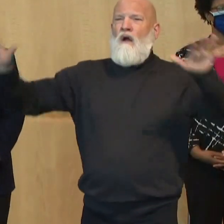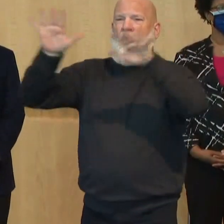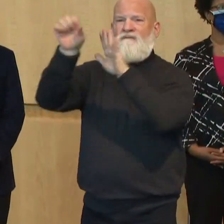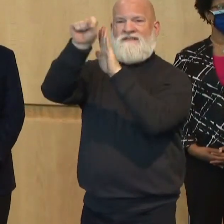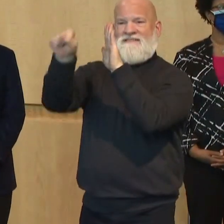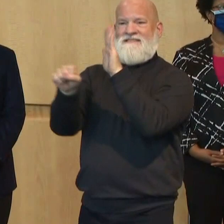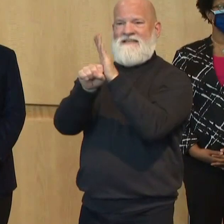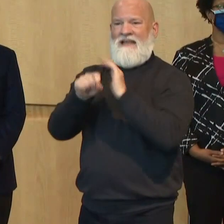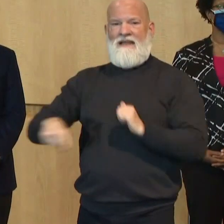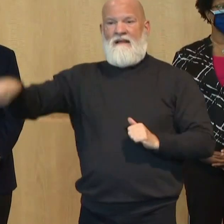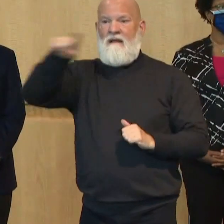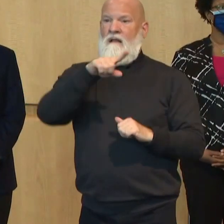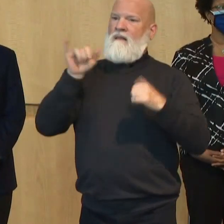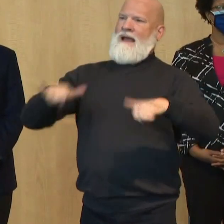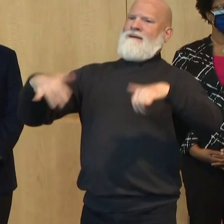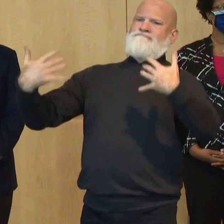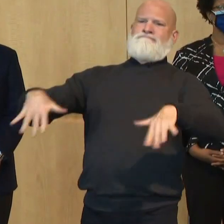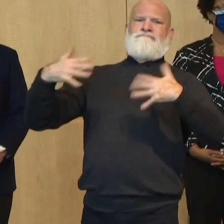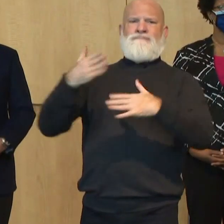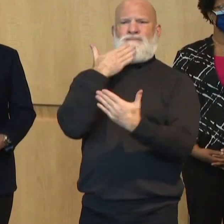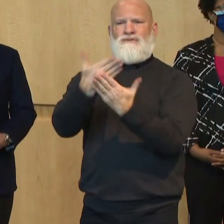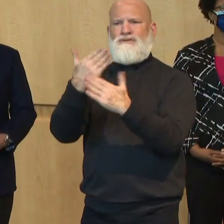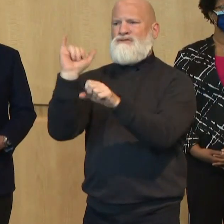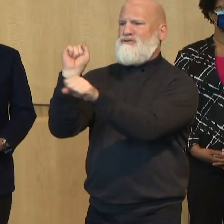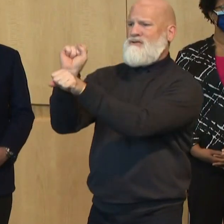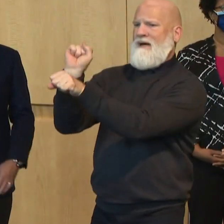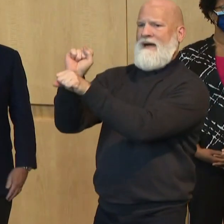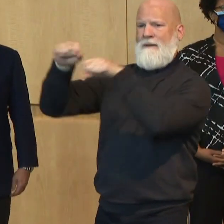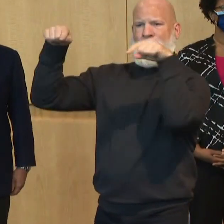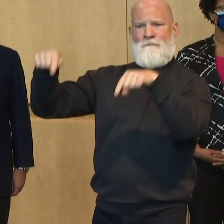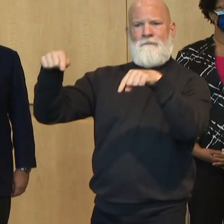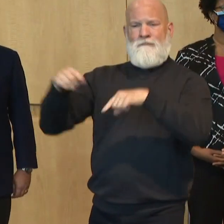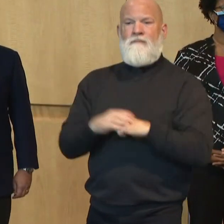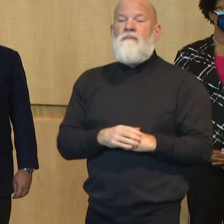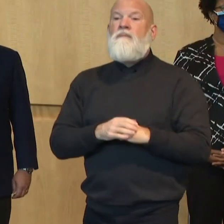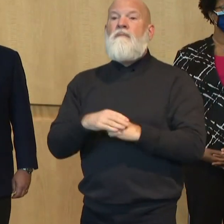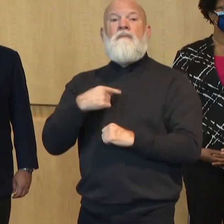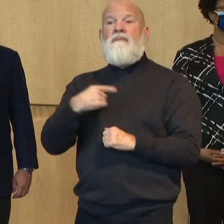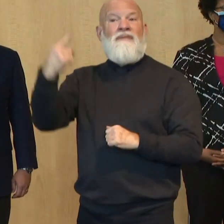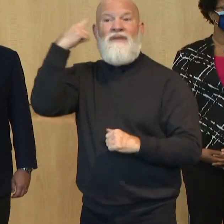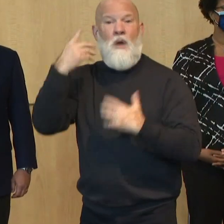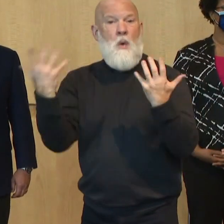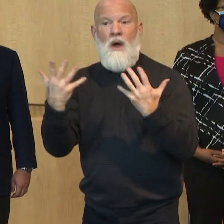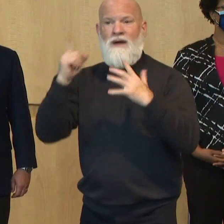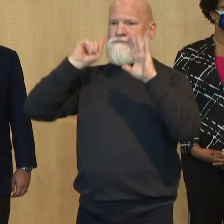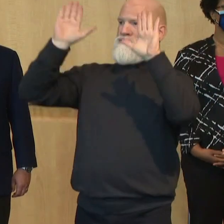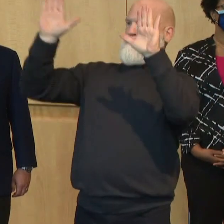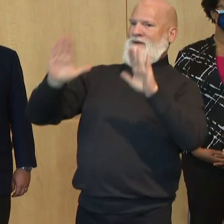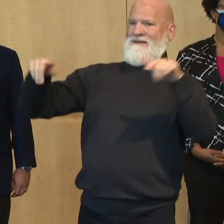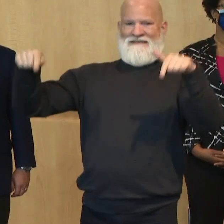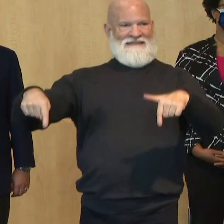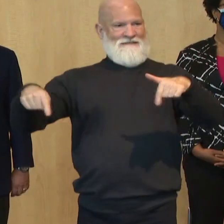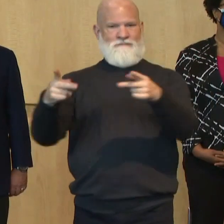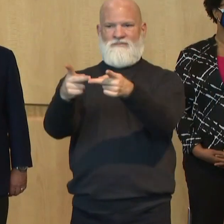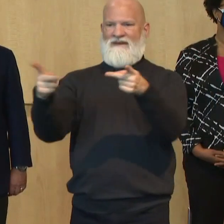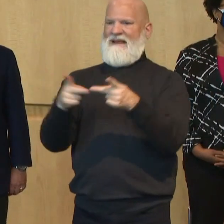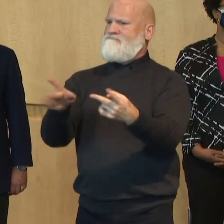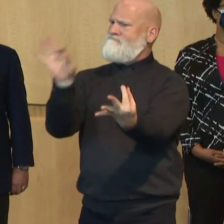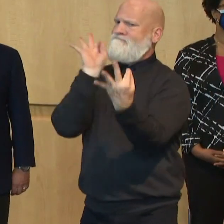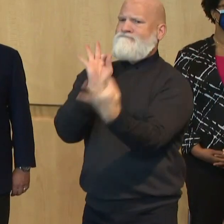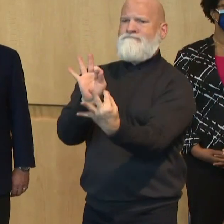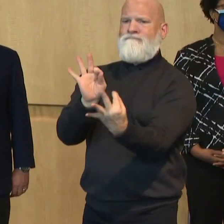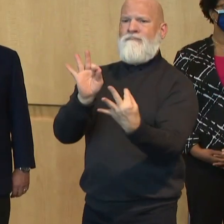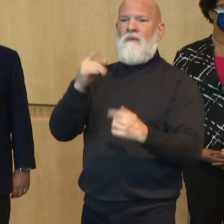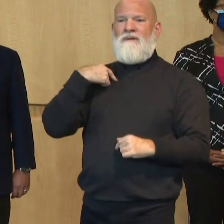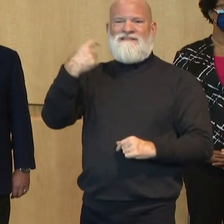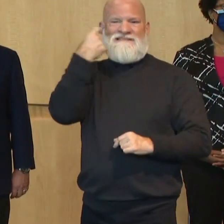the job done. And they're also, I think what's so great about this site is you heard the chairman say